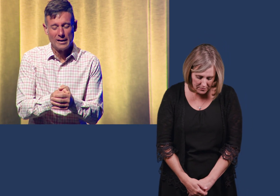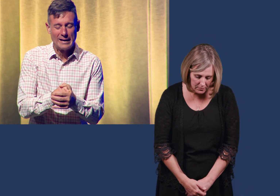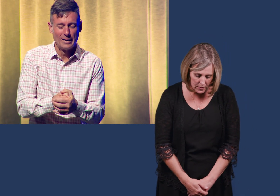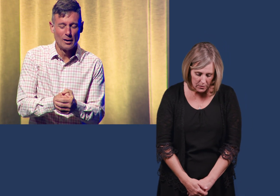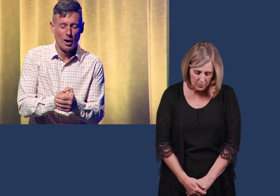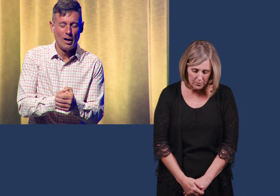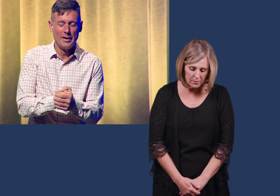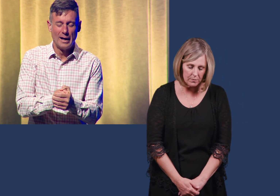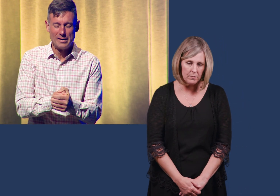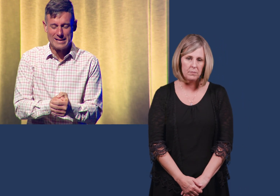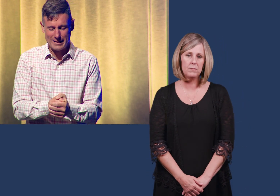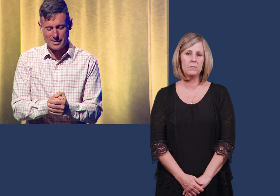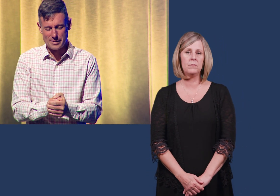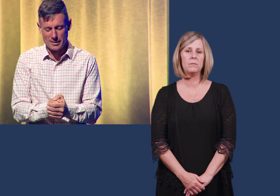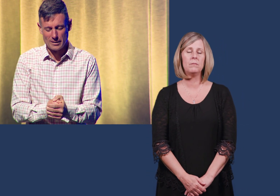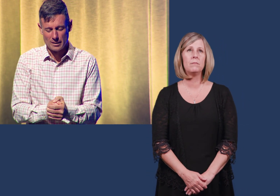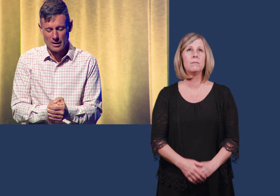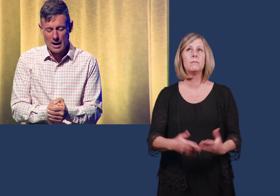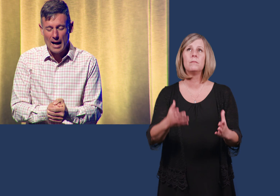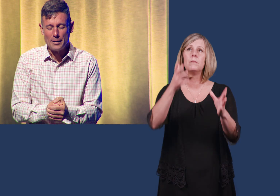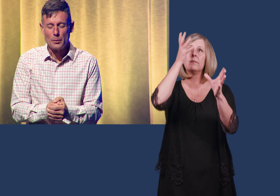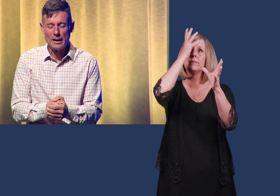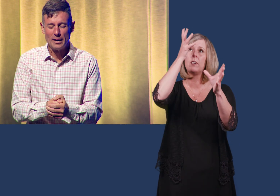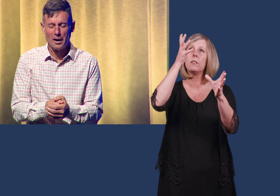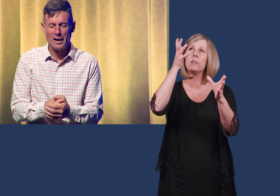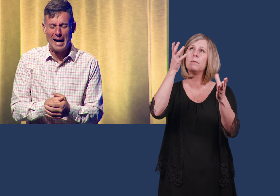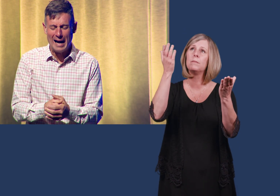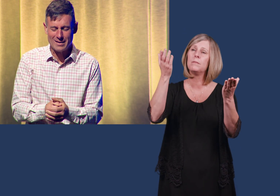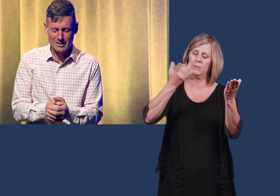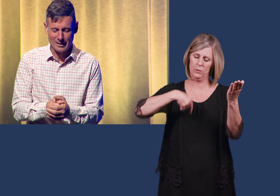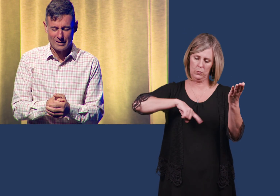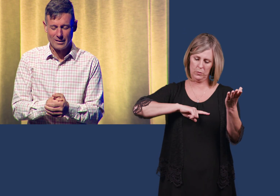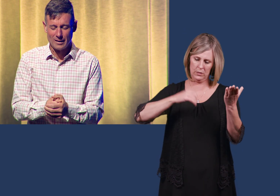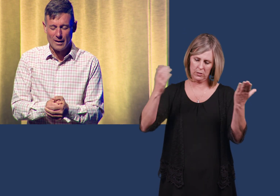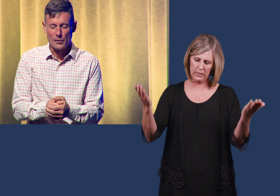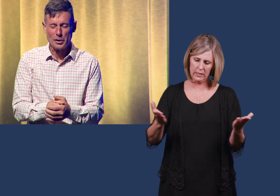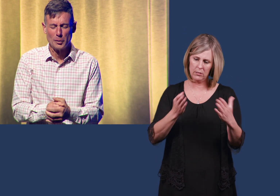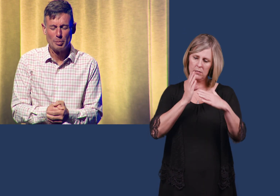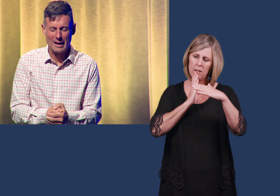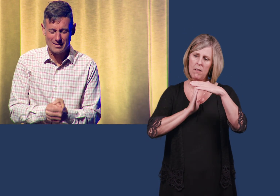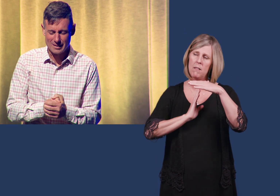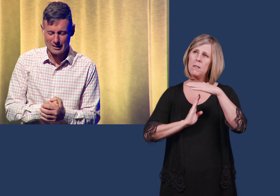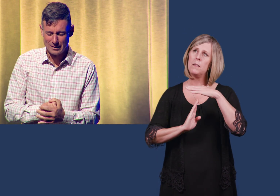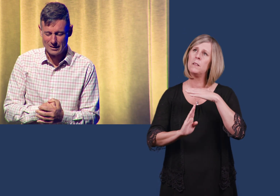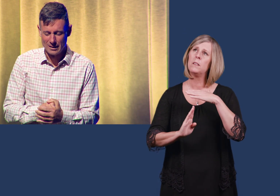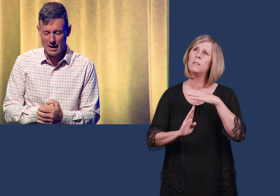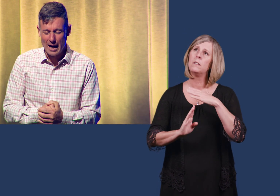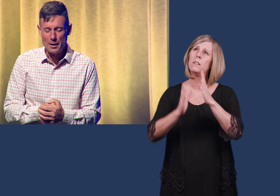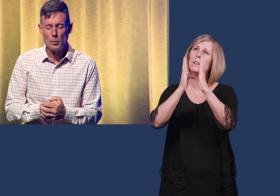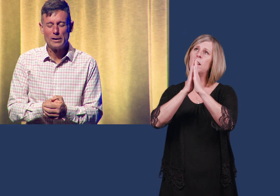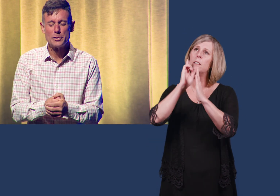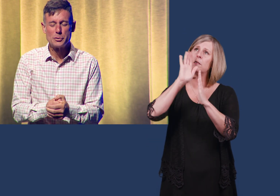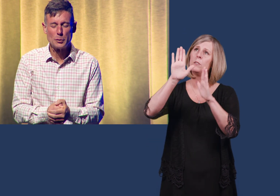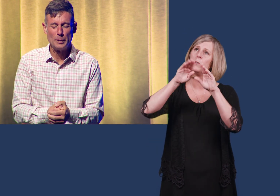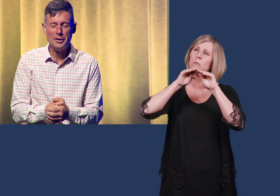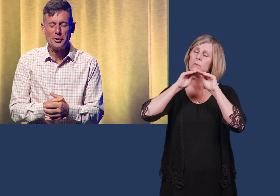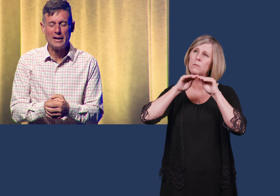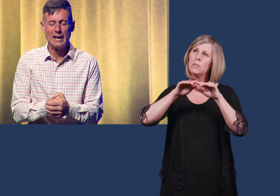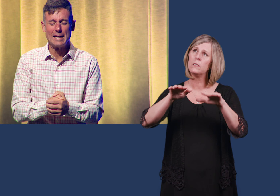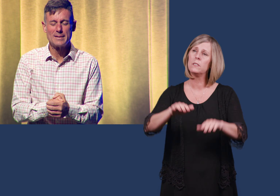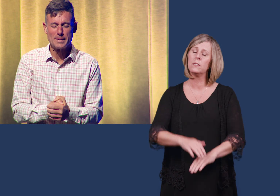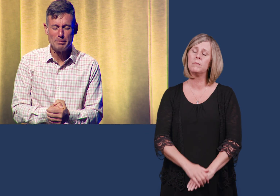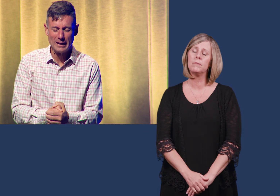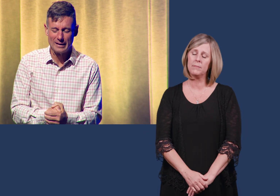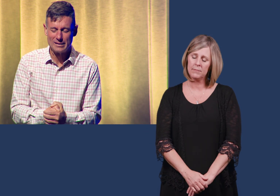Father, we are here on our knees, and we are asking for your blessing, and we are